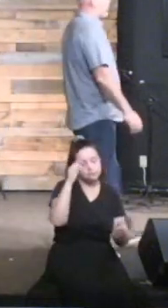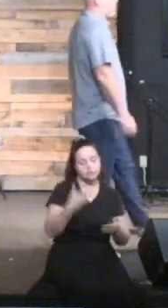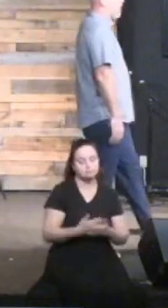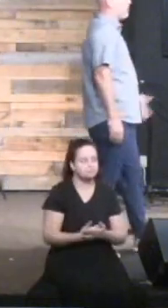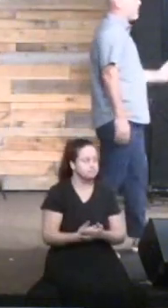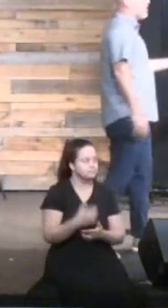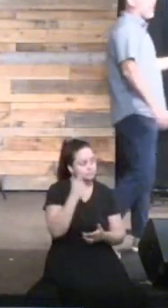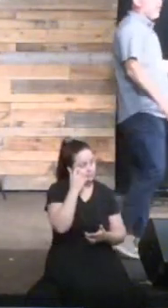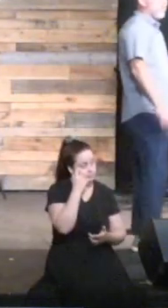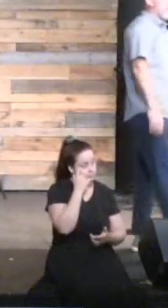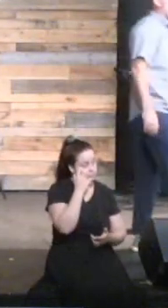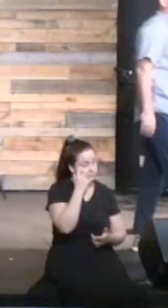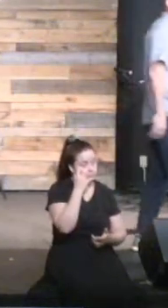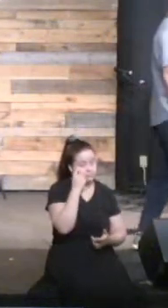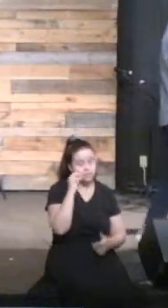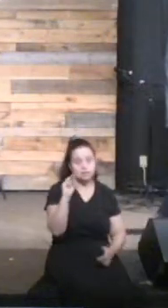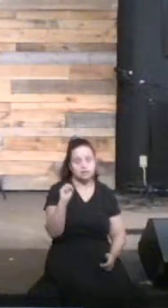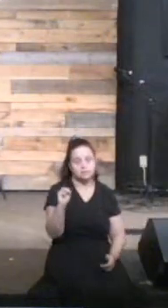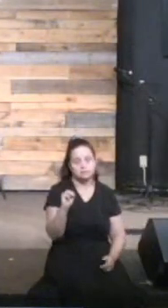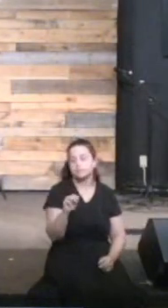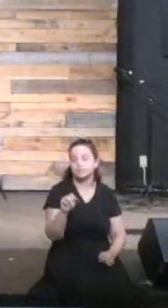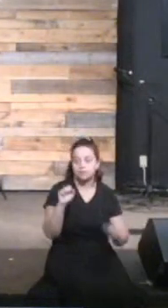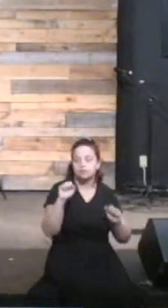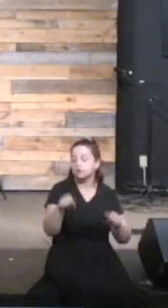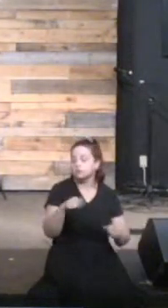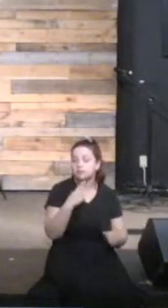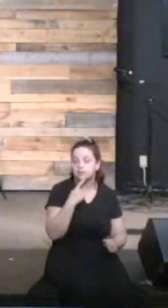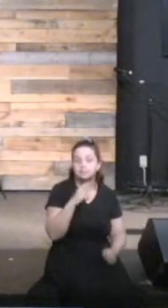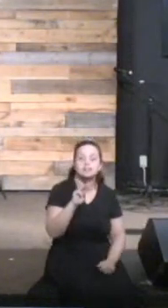Methuselah molar we could have called him Eminem